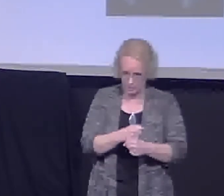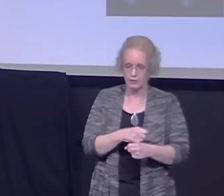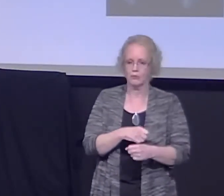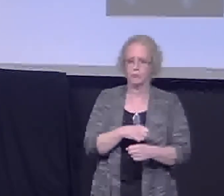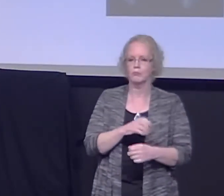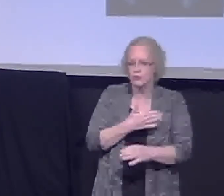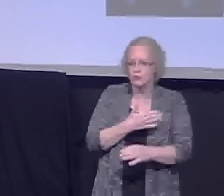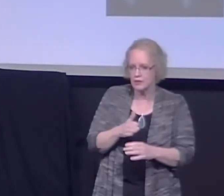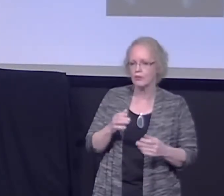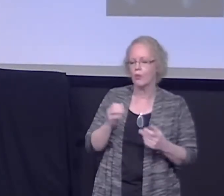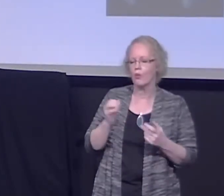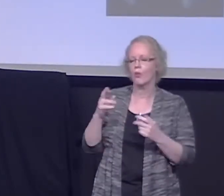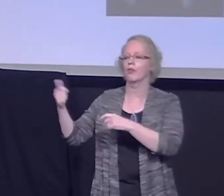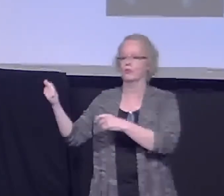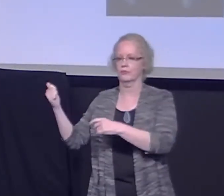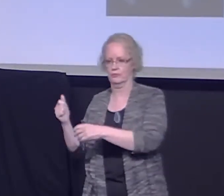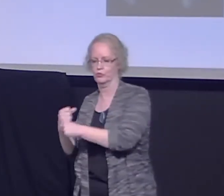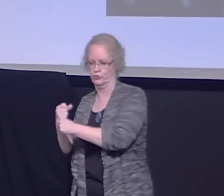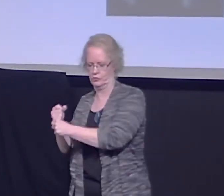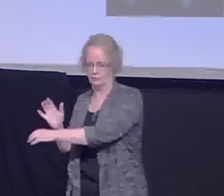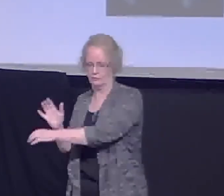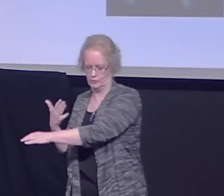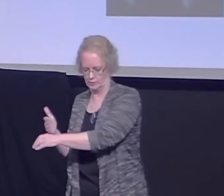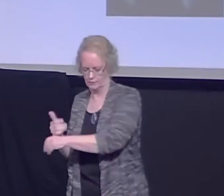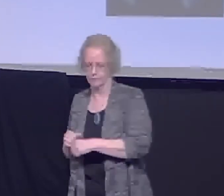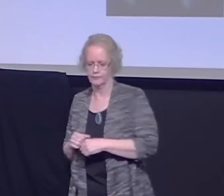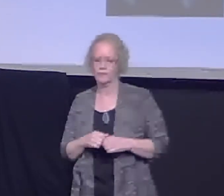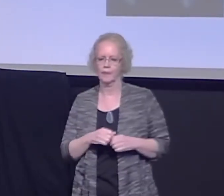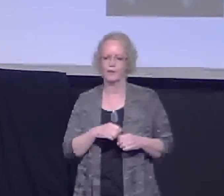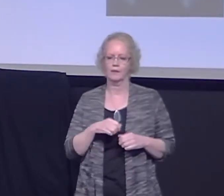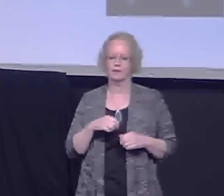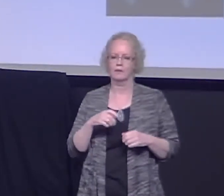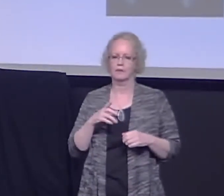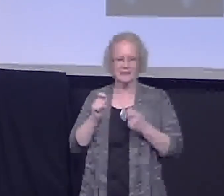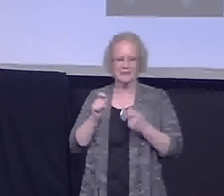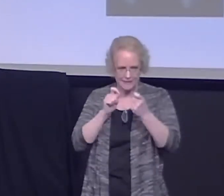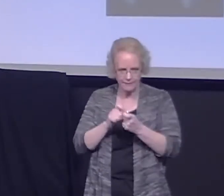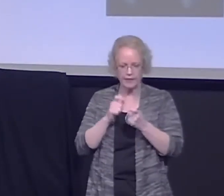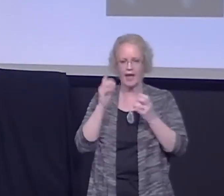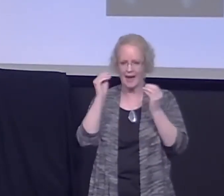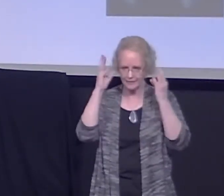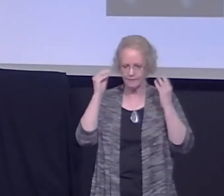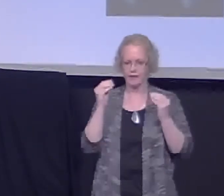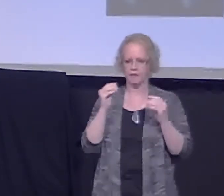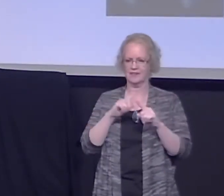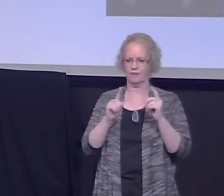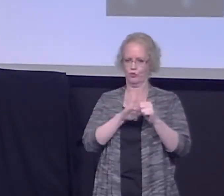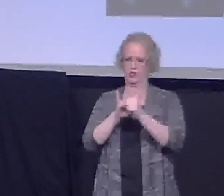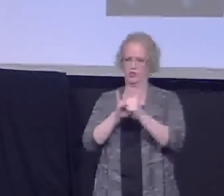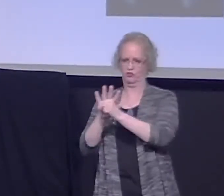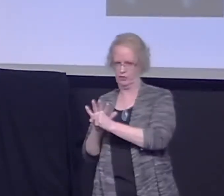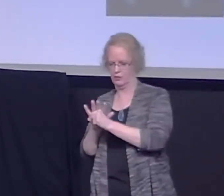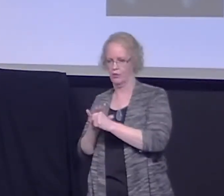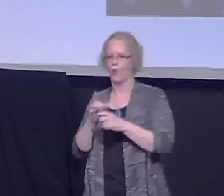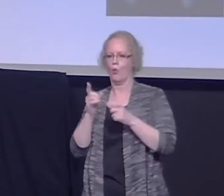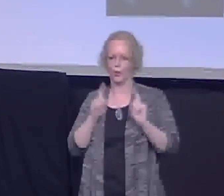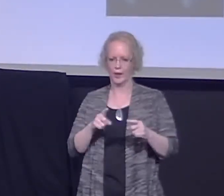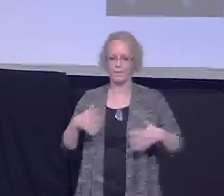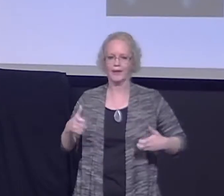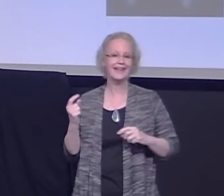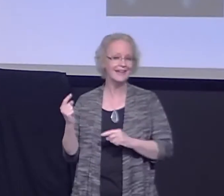the difference between the two regions. And so this is specifically activated when the monkey hears